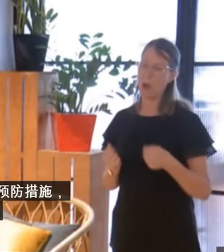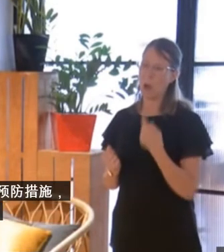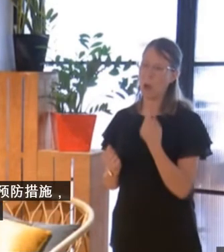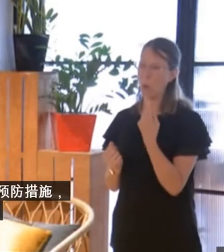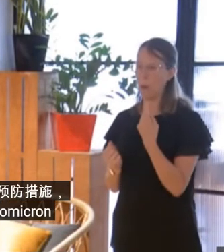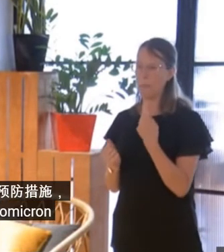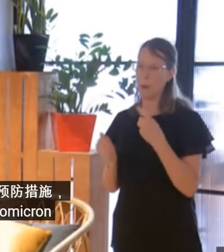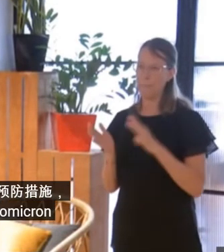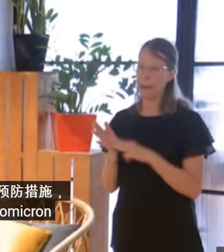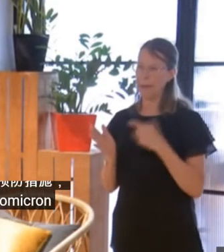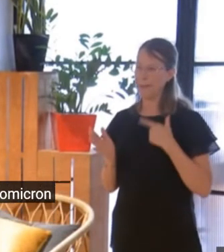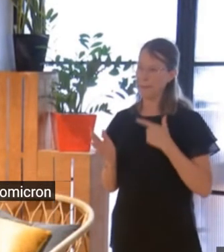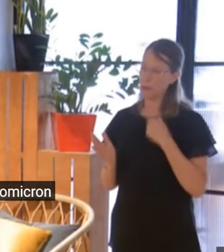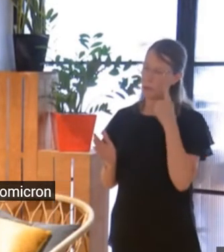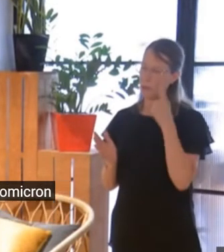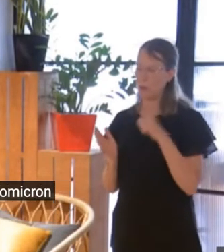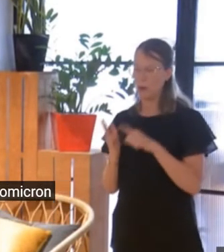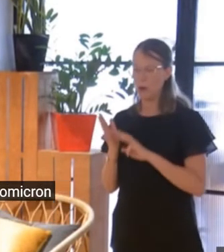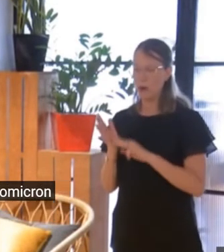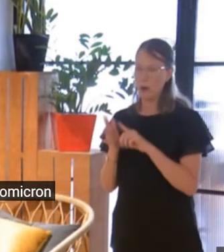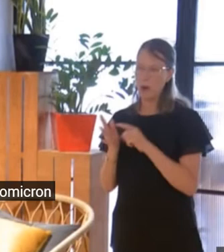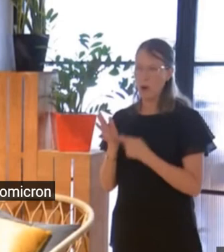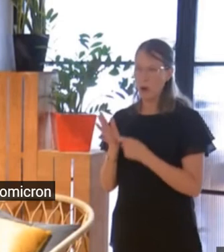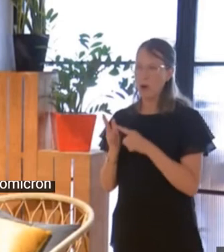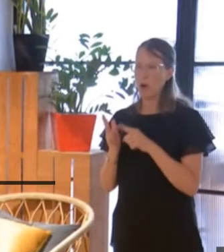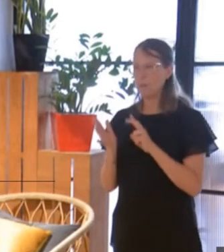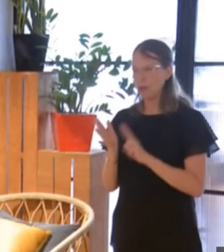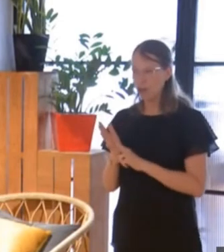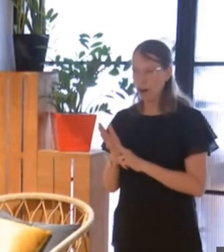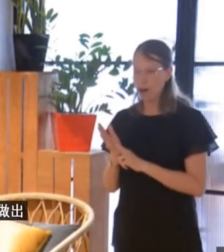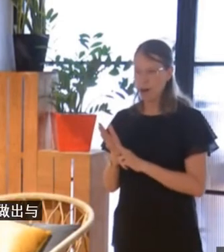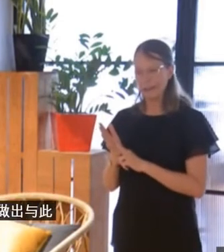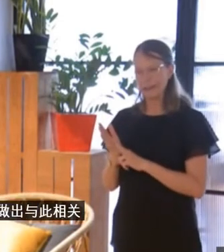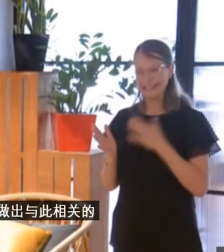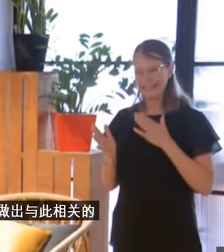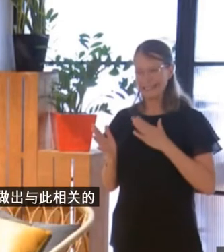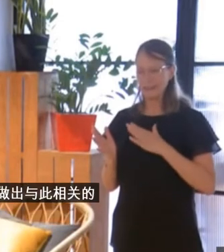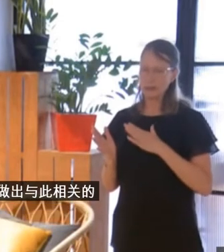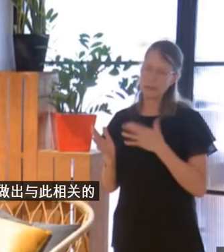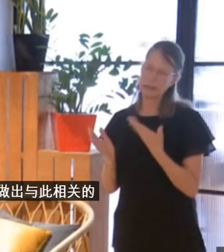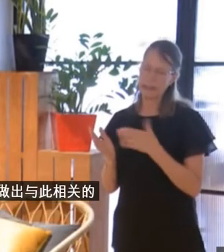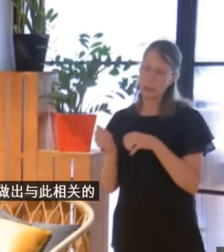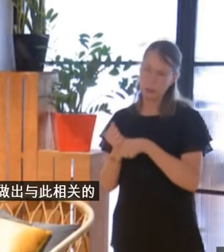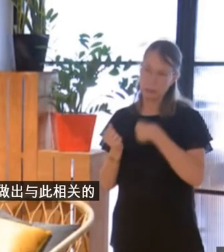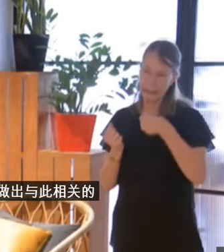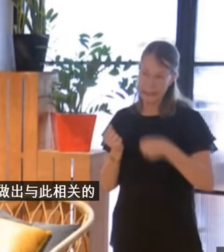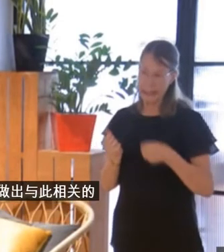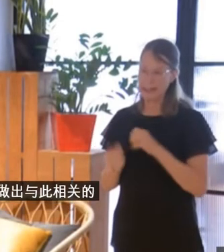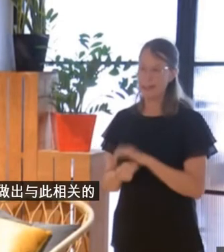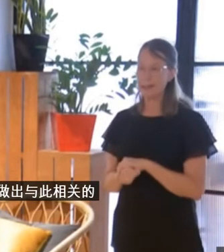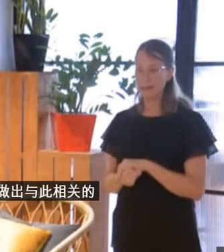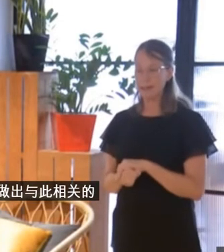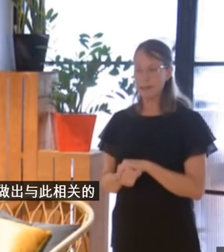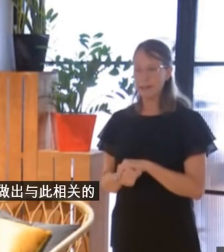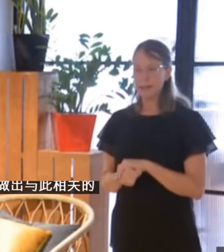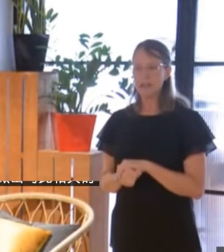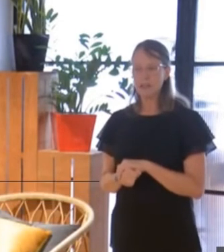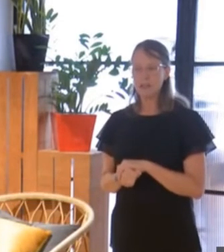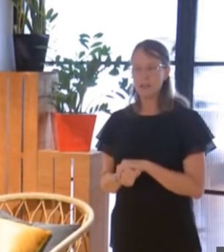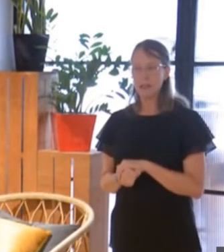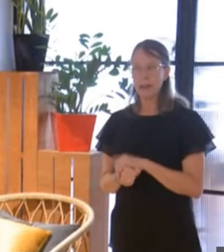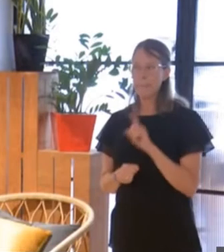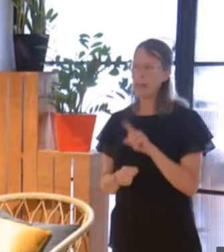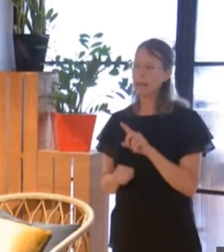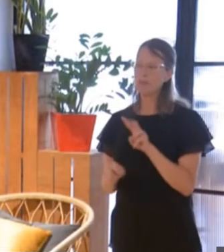moving through the Omicron wave. The government hasn't meant to make its decision in relation to that, but if I